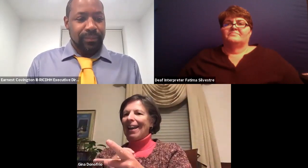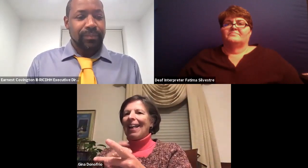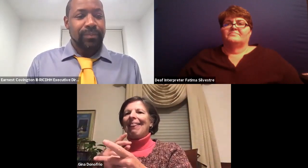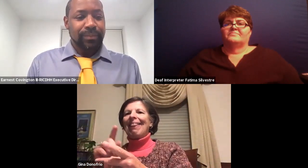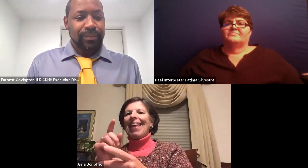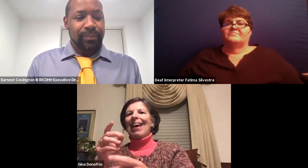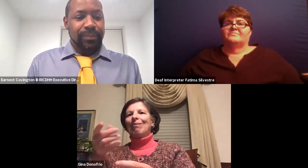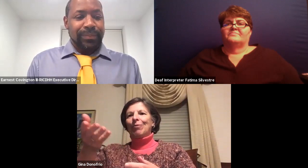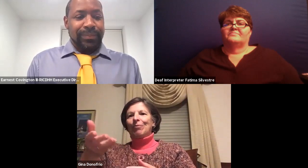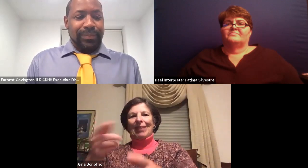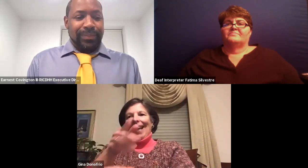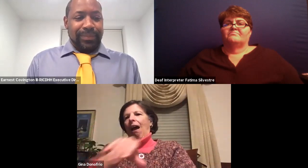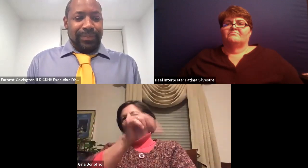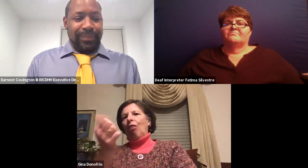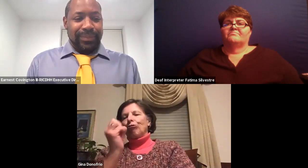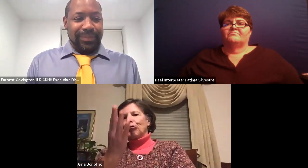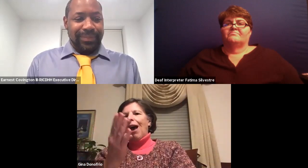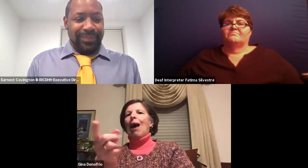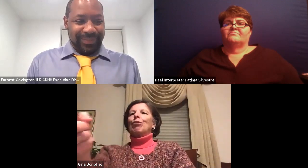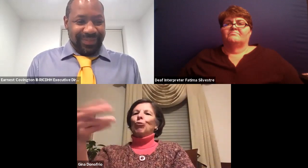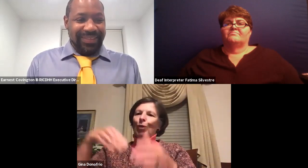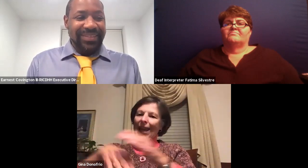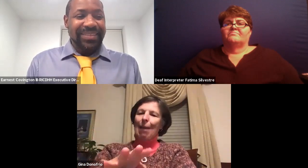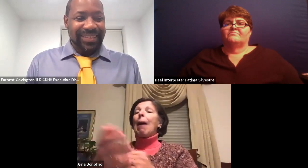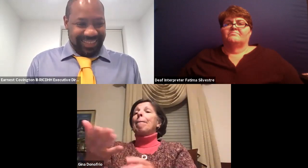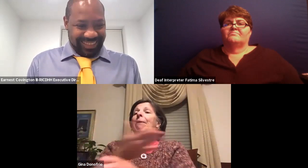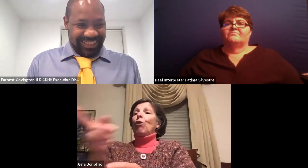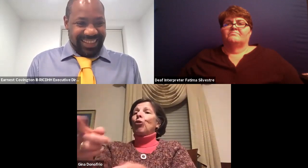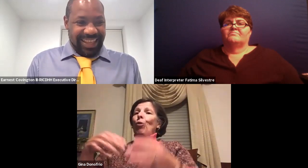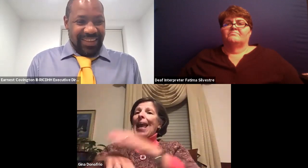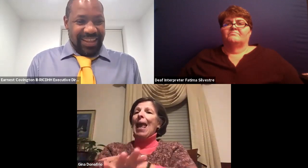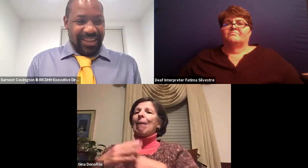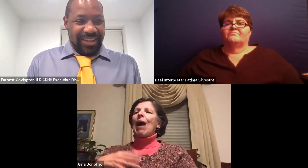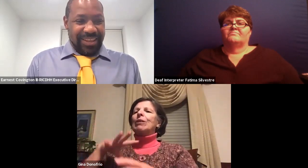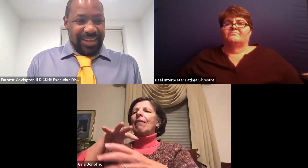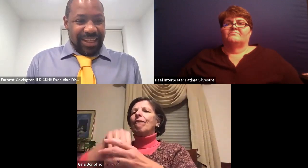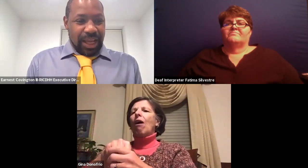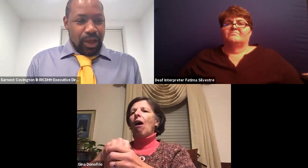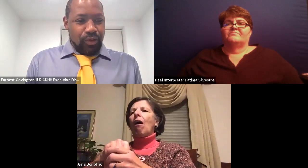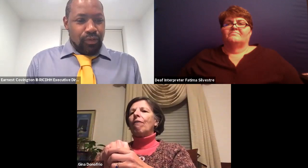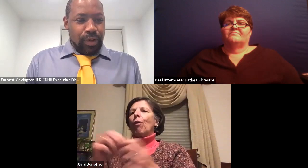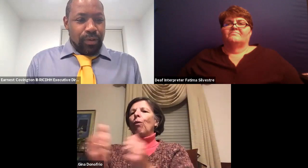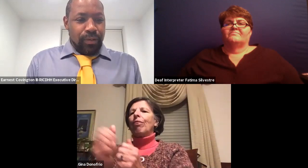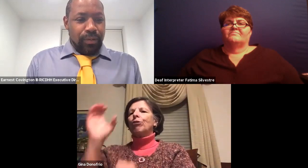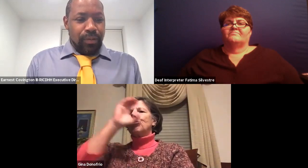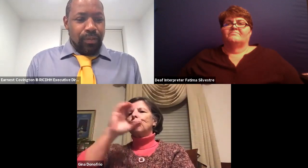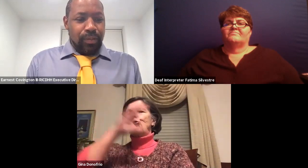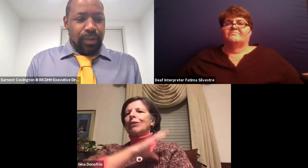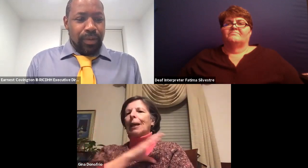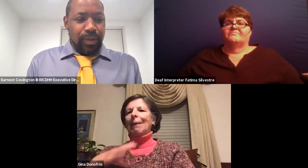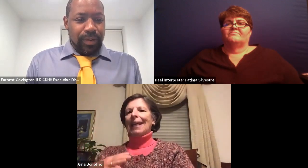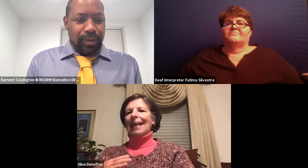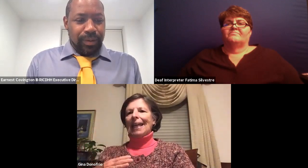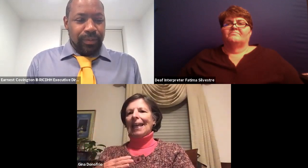that that was all happening. And then he came back for a while, but then he had another job, so he